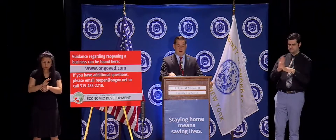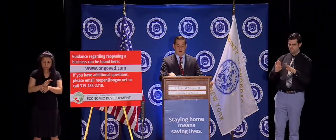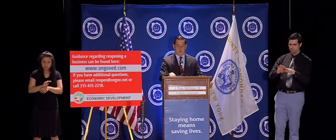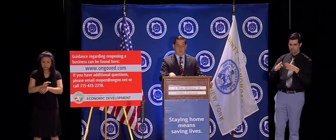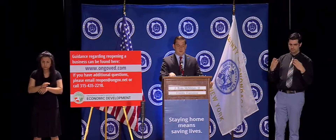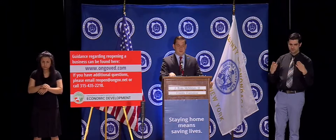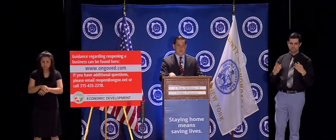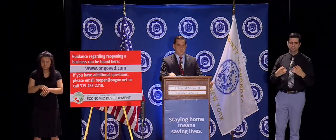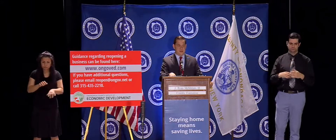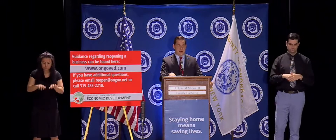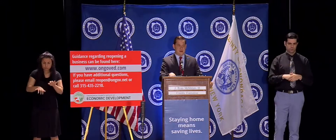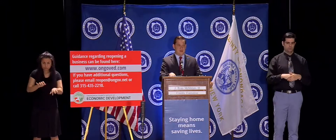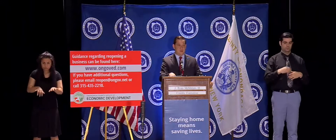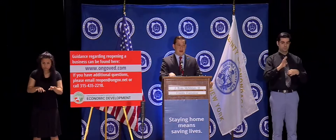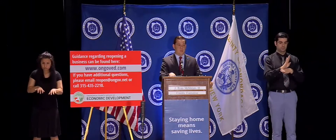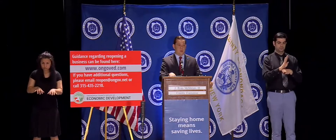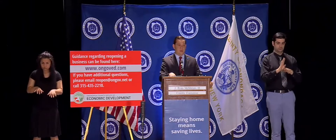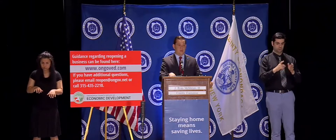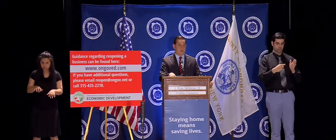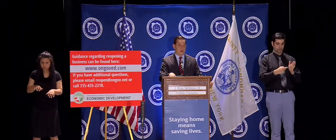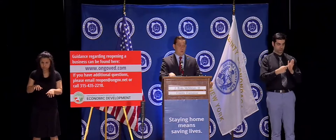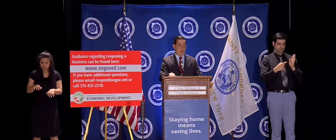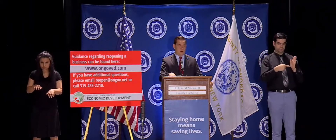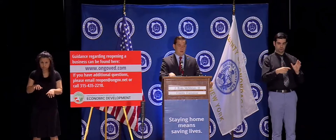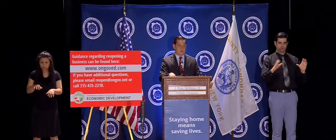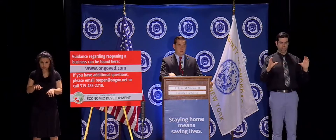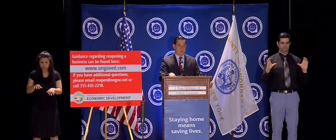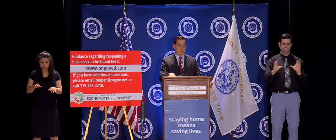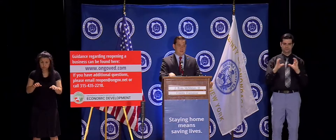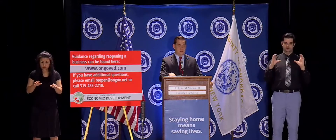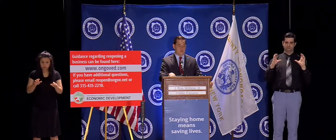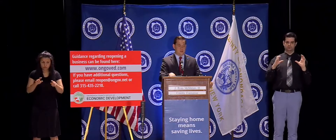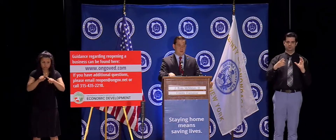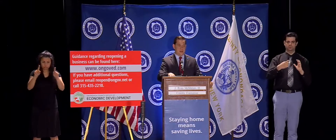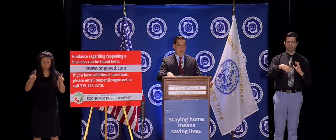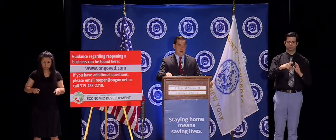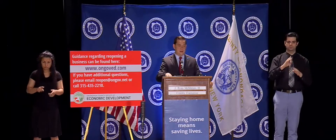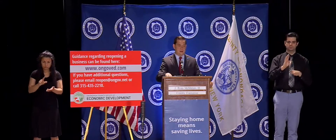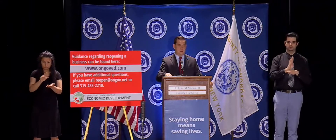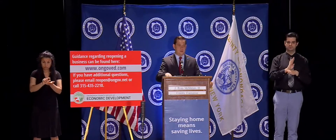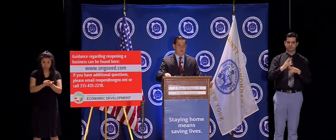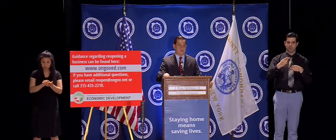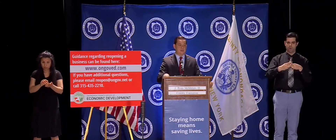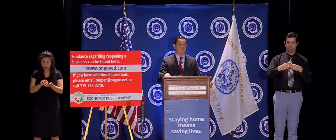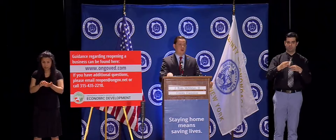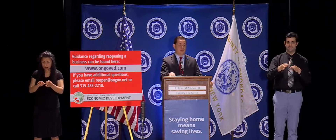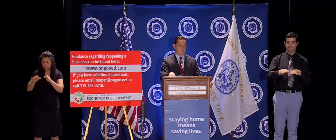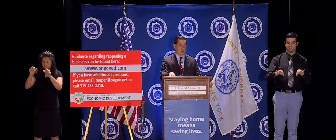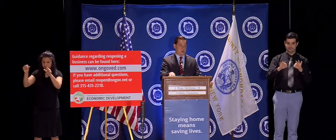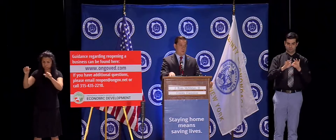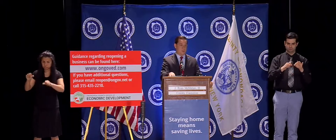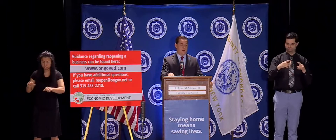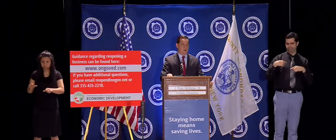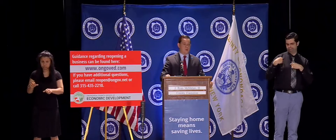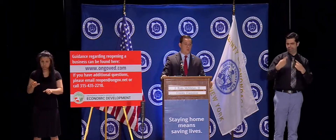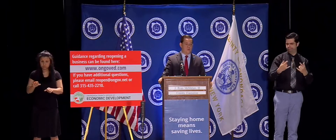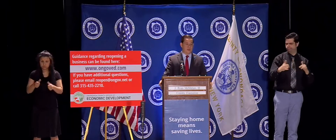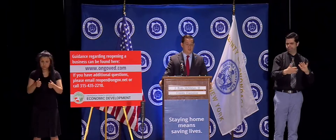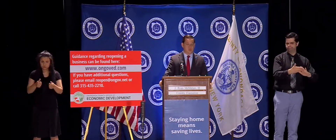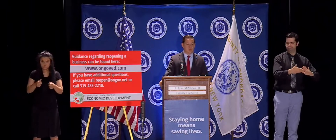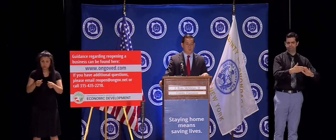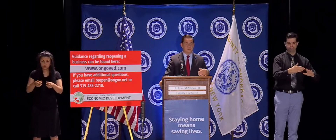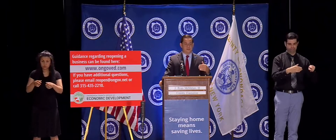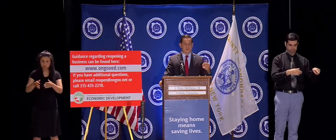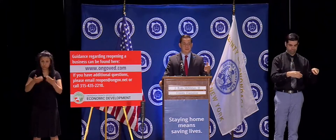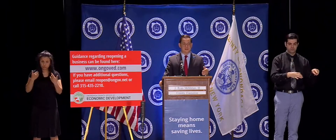certify are the businesses that have been operating from day one as essential, and the businesses in phase one. Your